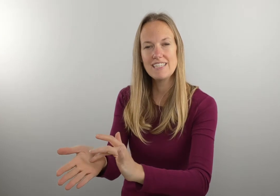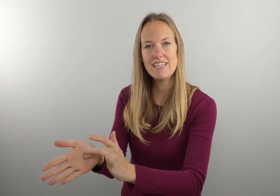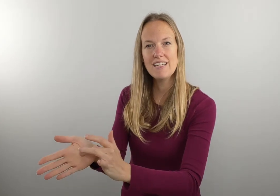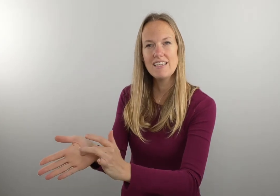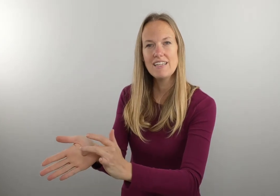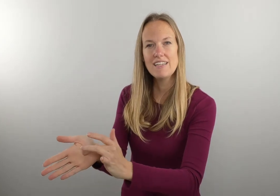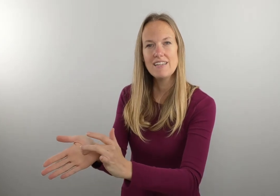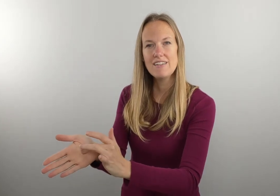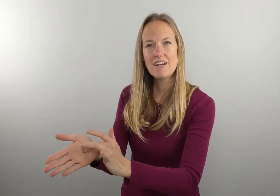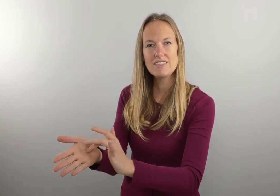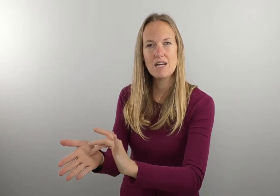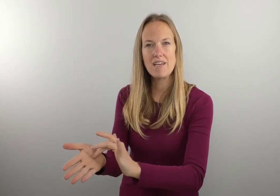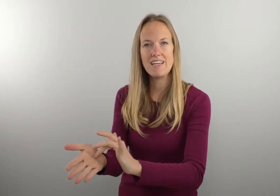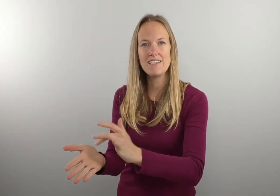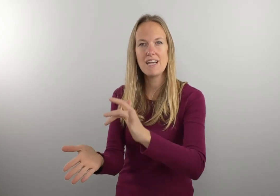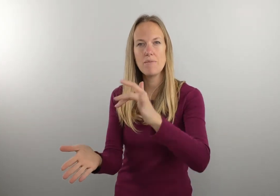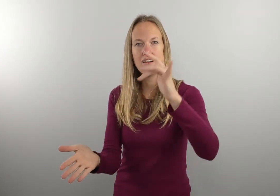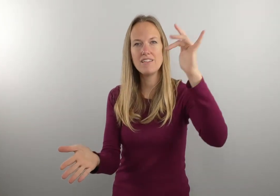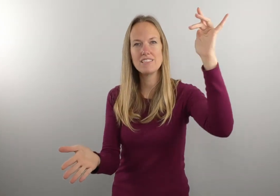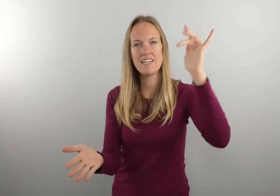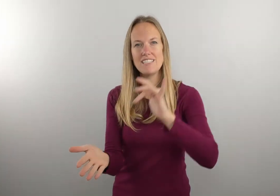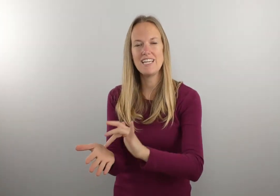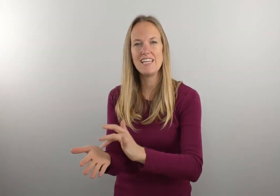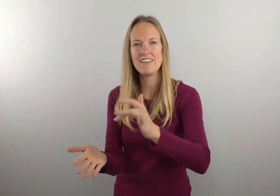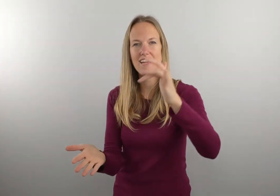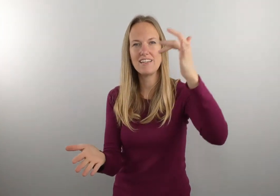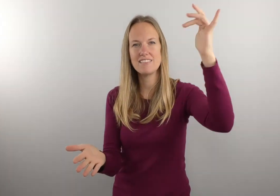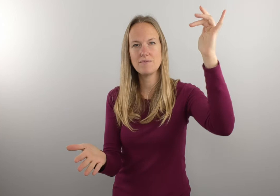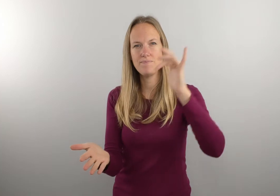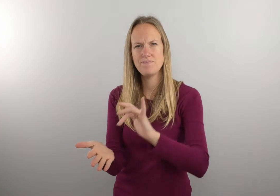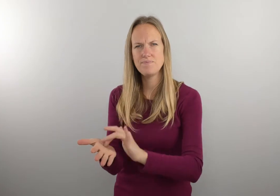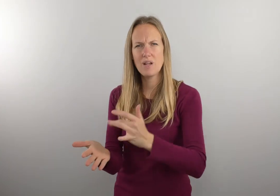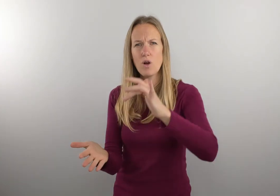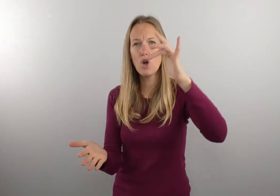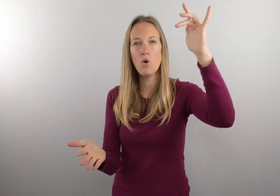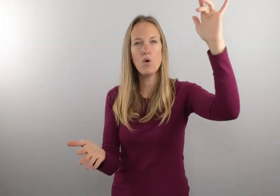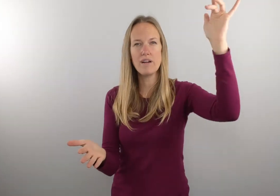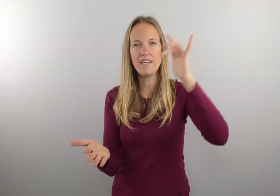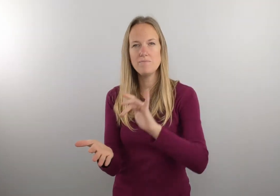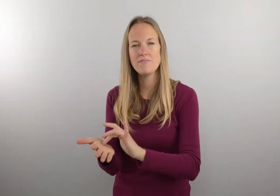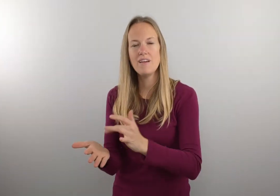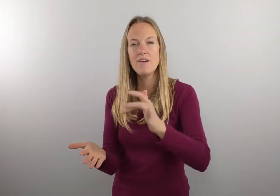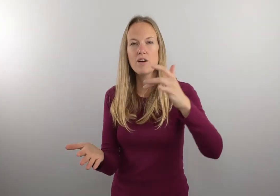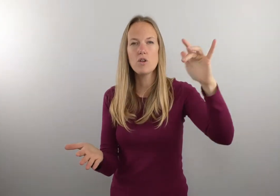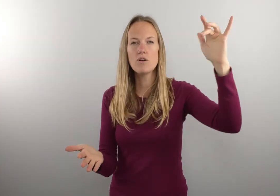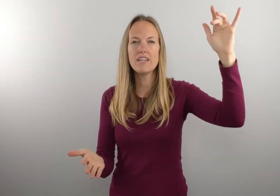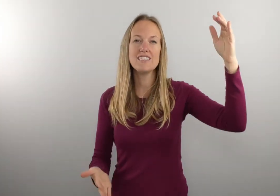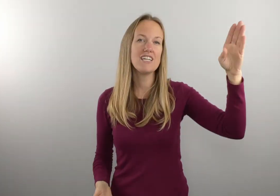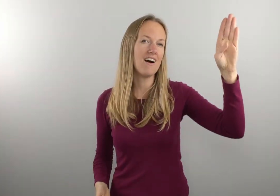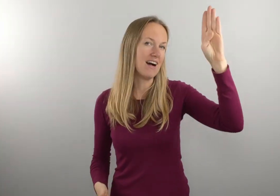touching your non-dominant hand, and then coming out, you're just kind of shaking your hand. Glory. Glory to God.